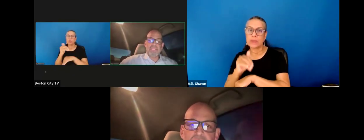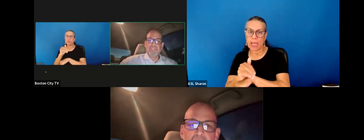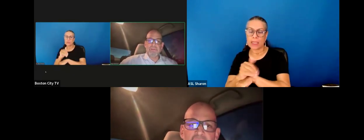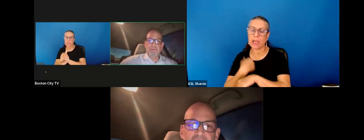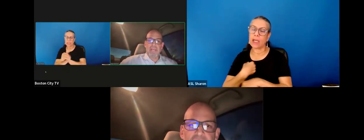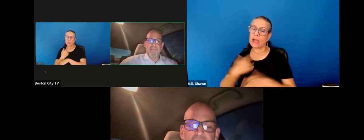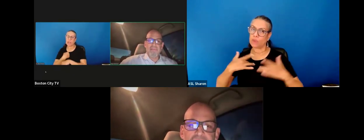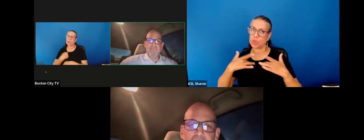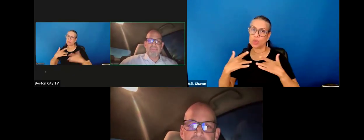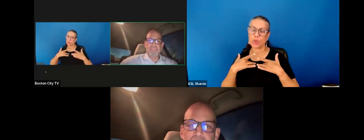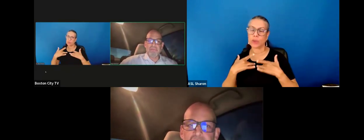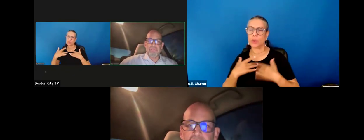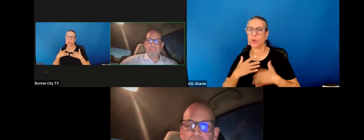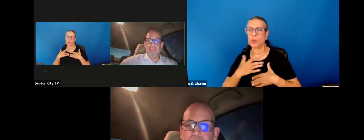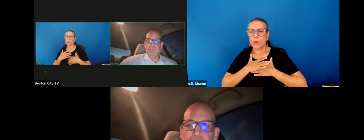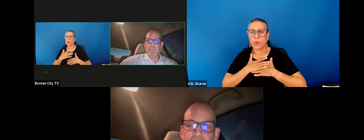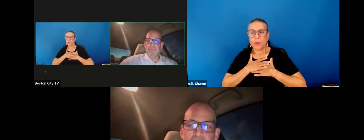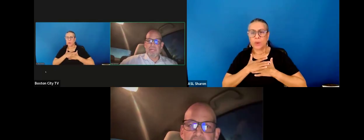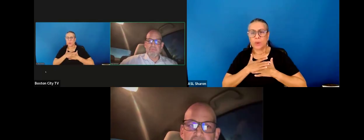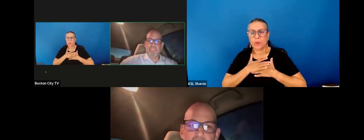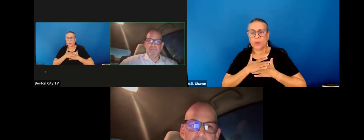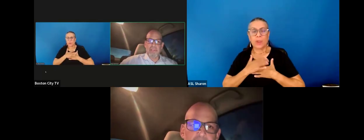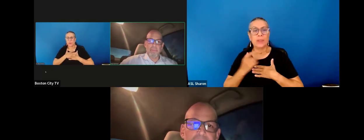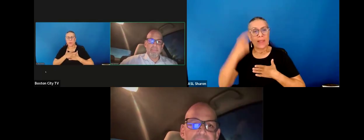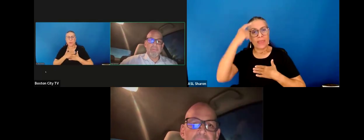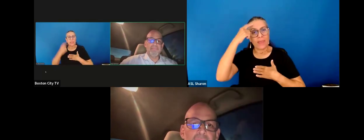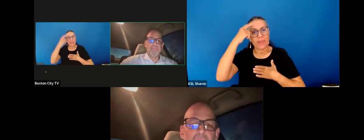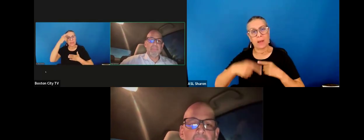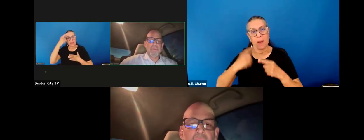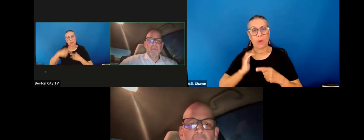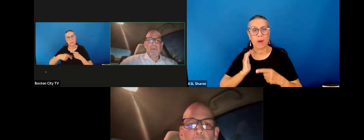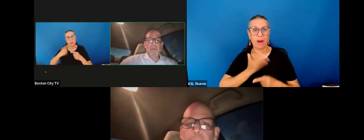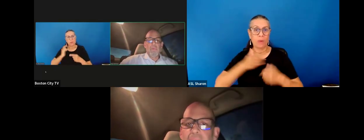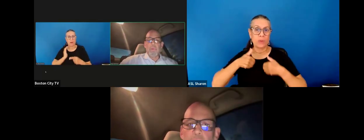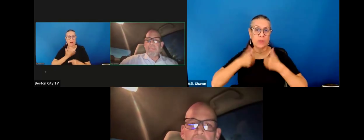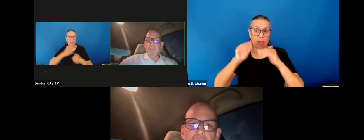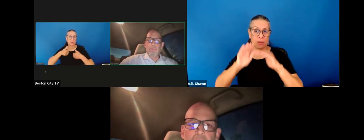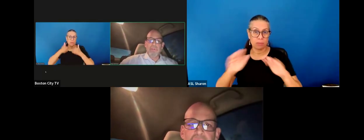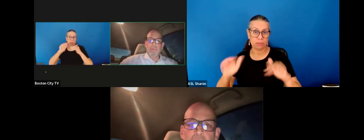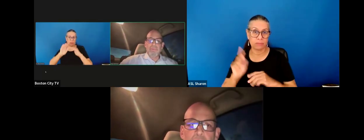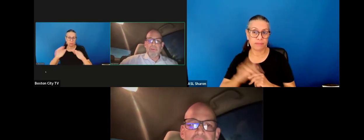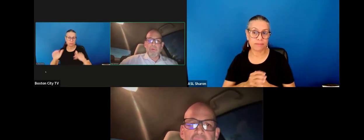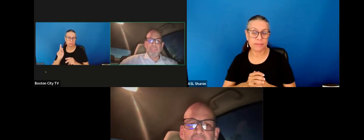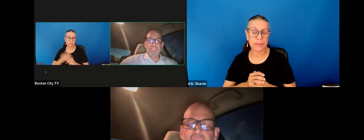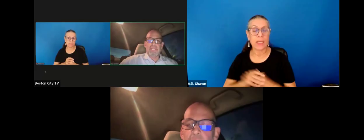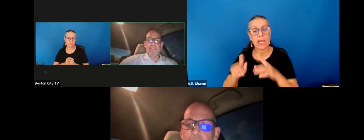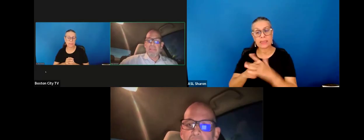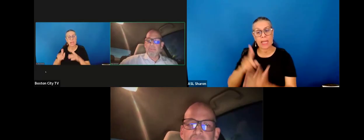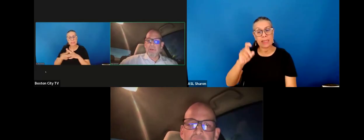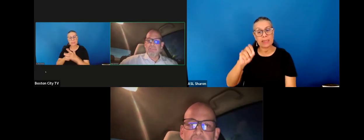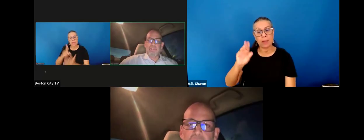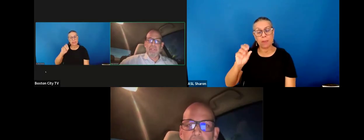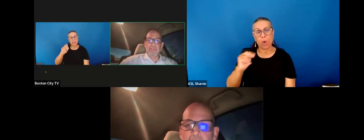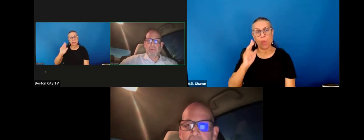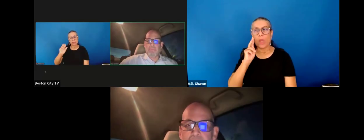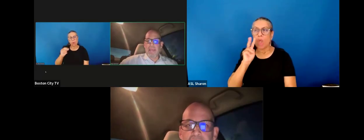deepest concern I've ever felt in those 30 years for the prospects of our young people. When we began working with Dearborn, we studied the labor market